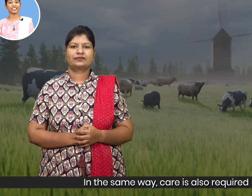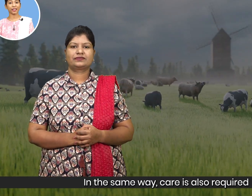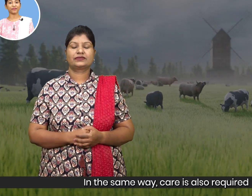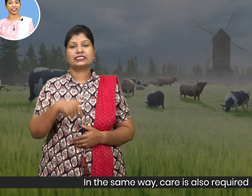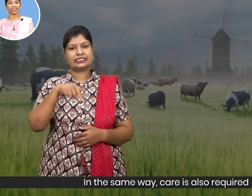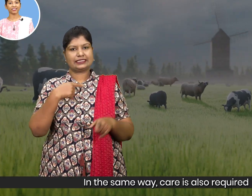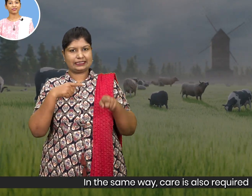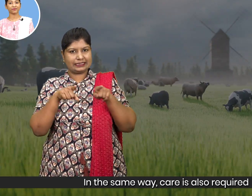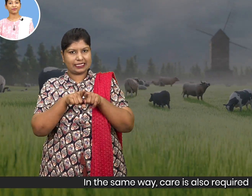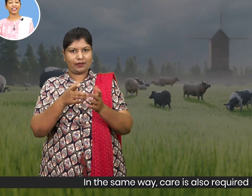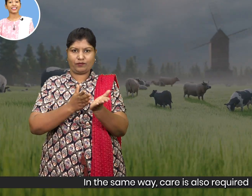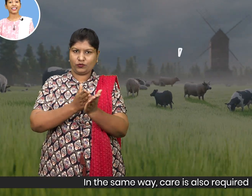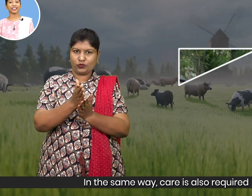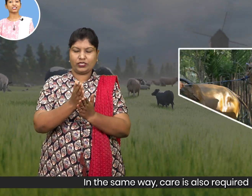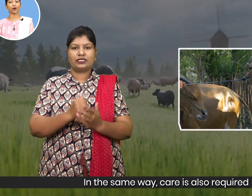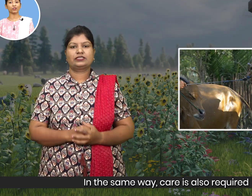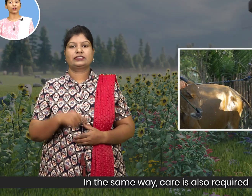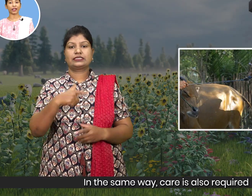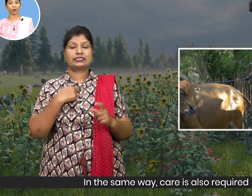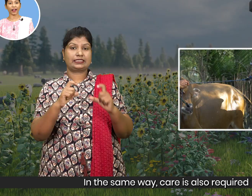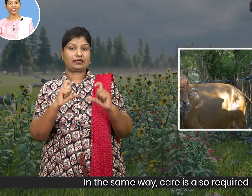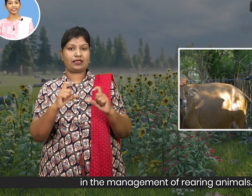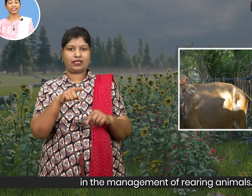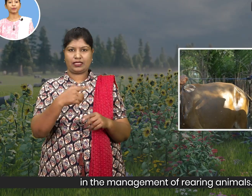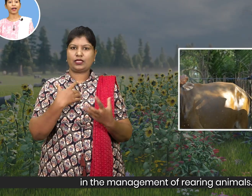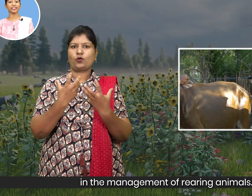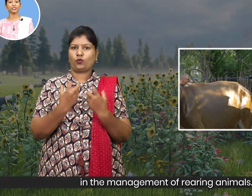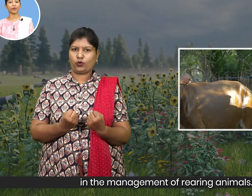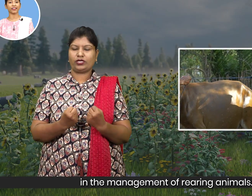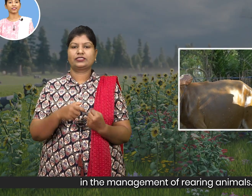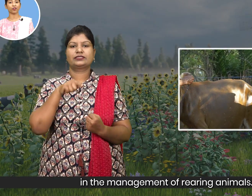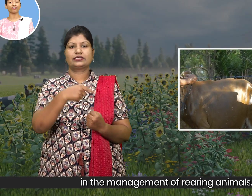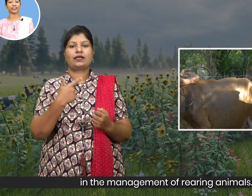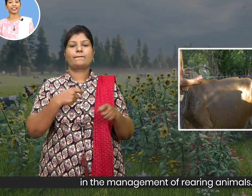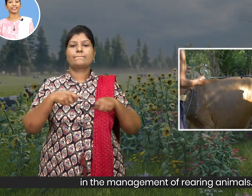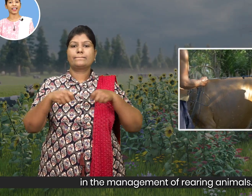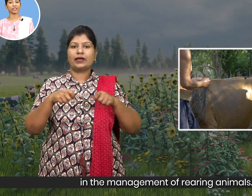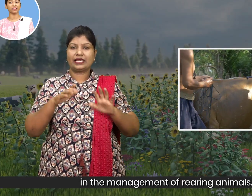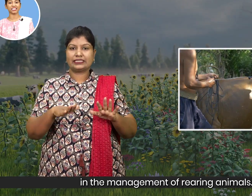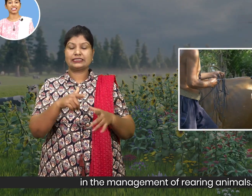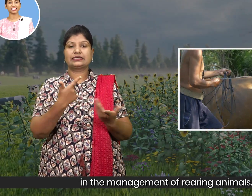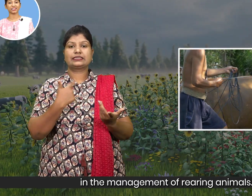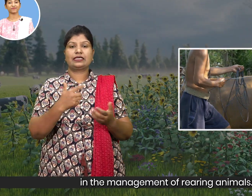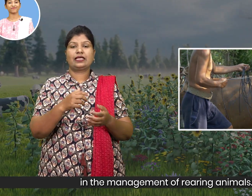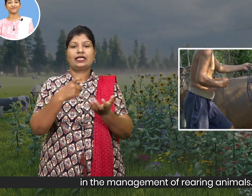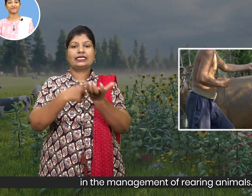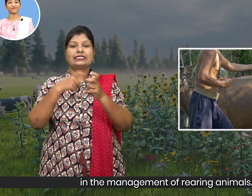In the same way, care is also required in the management of rearing